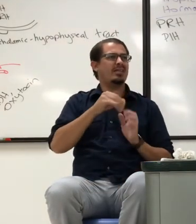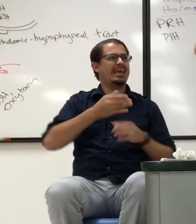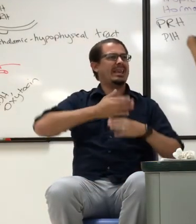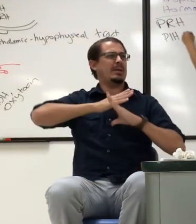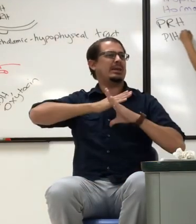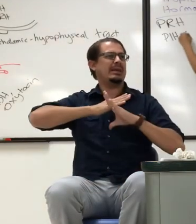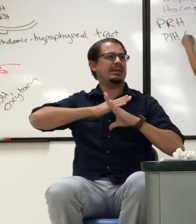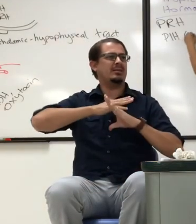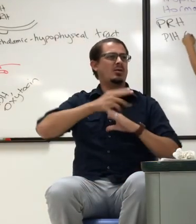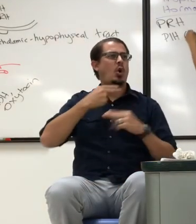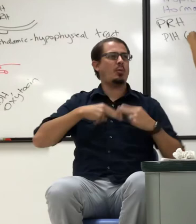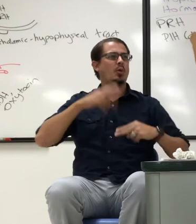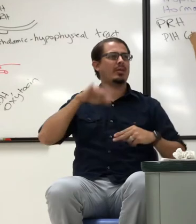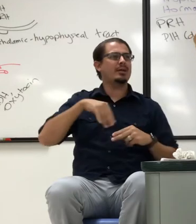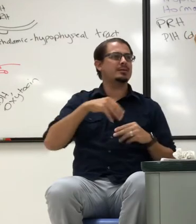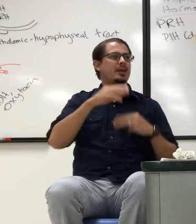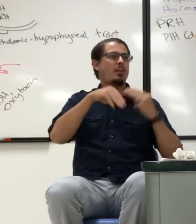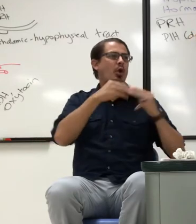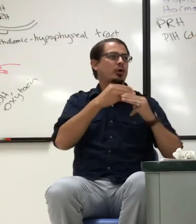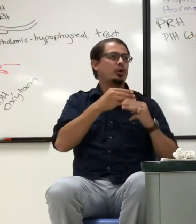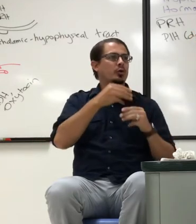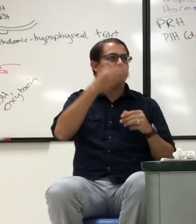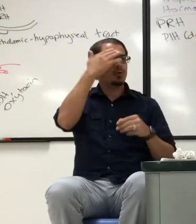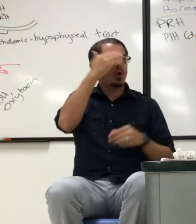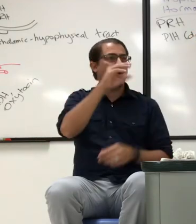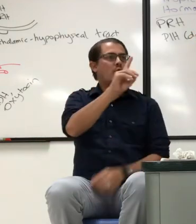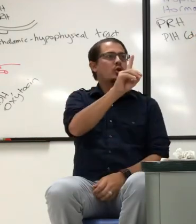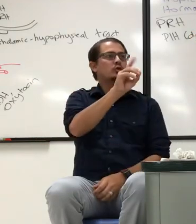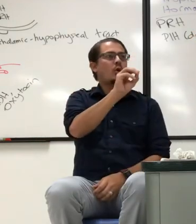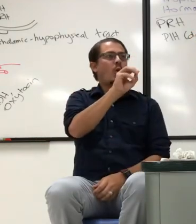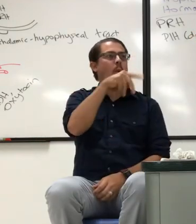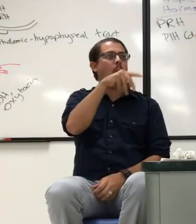the molecule dopamine. You might read that.